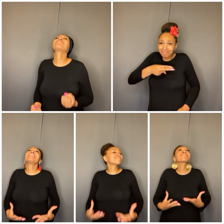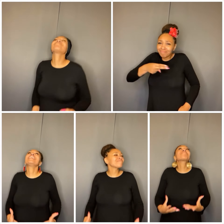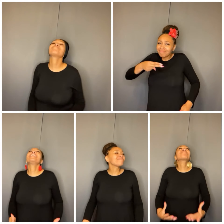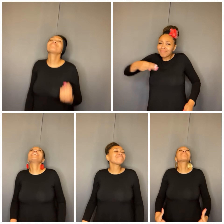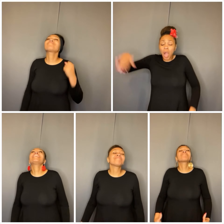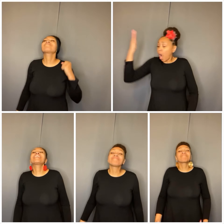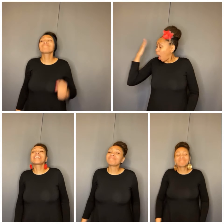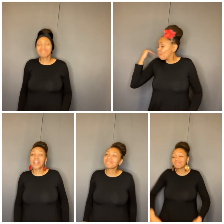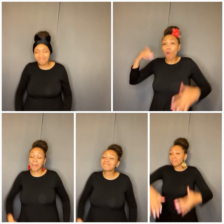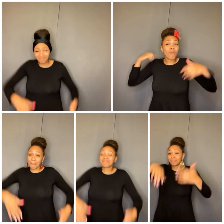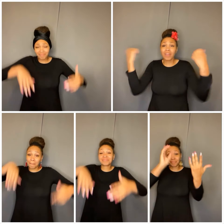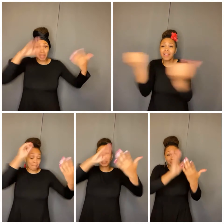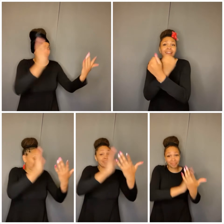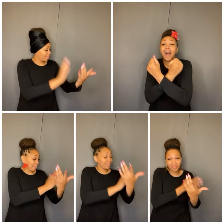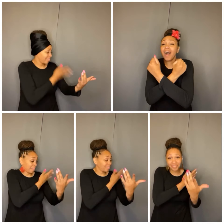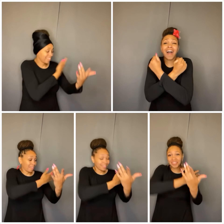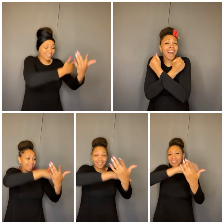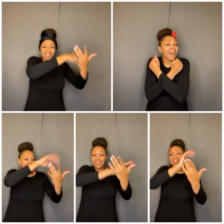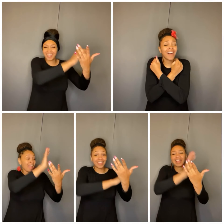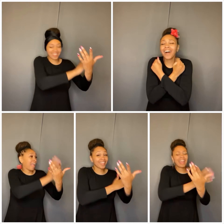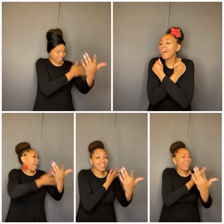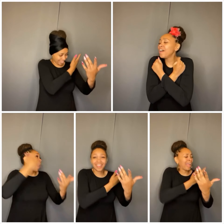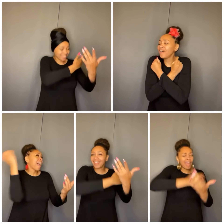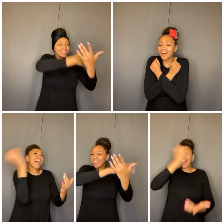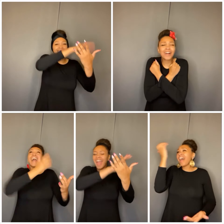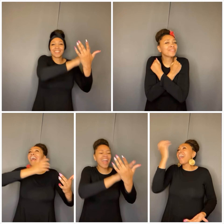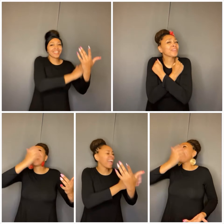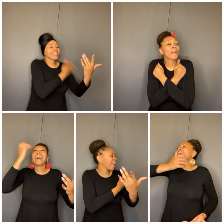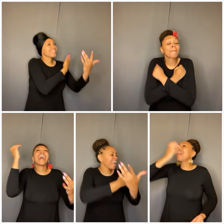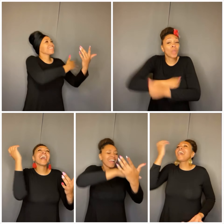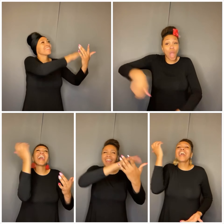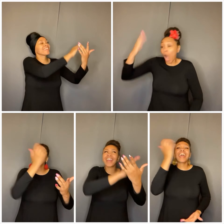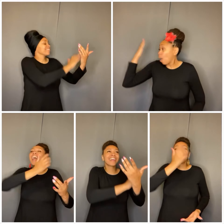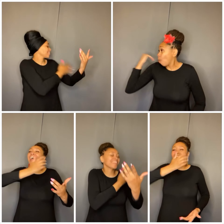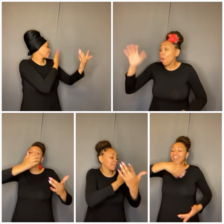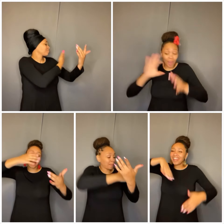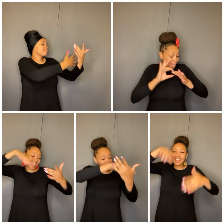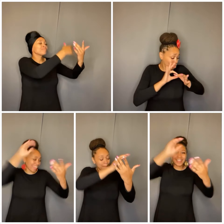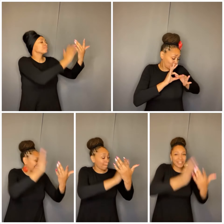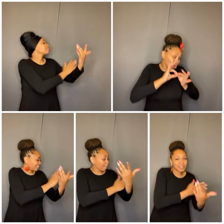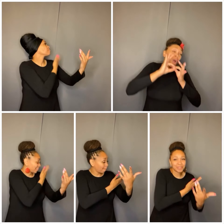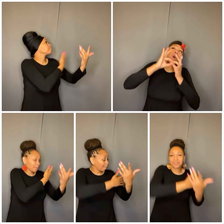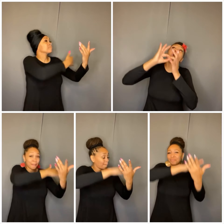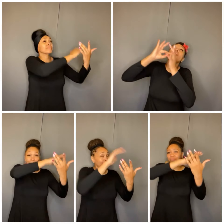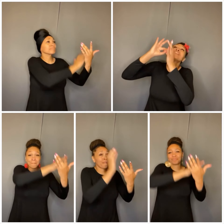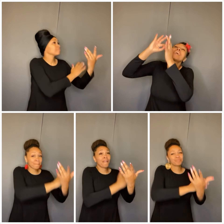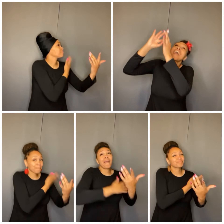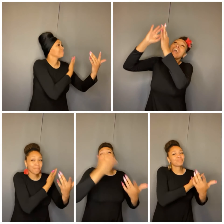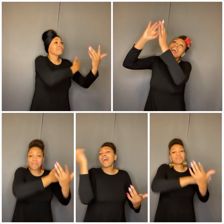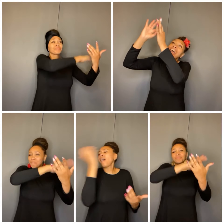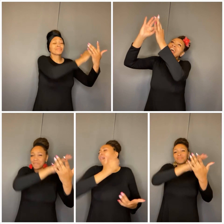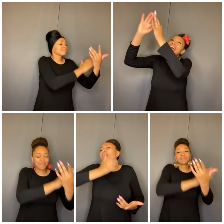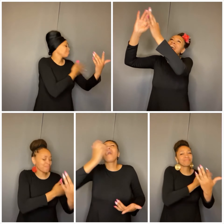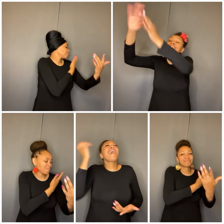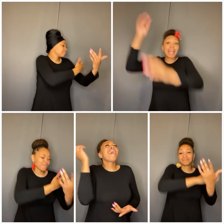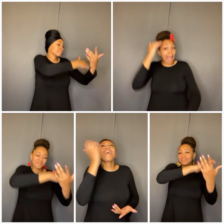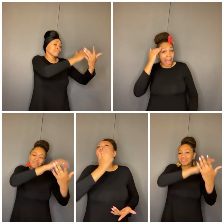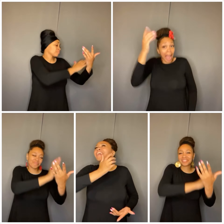I'm already loved, I'm already chosen I